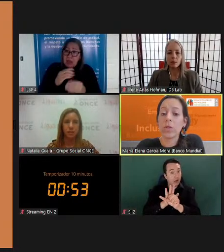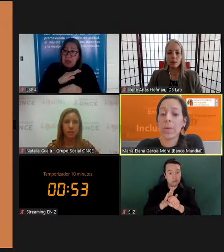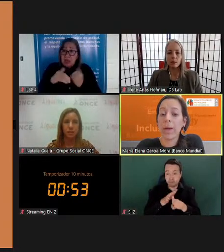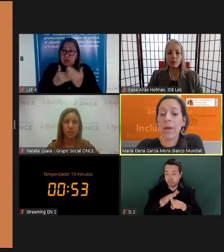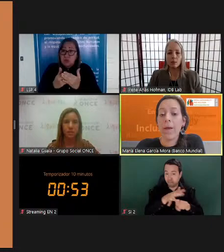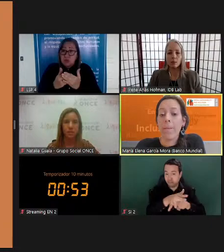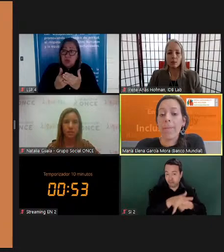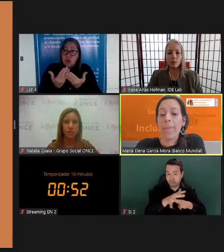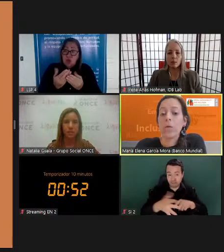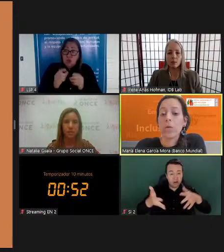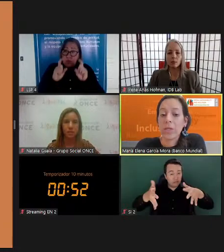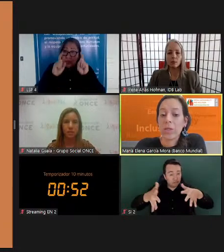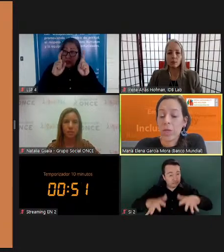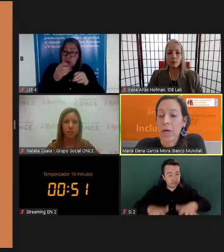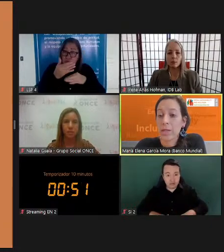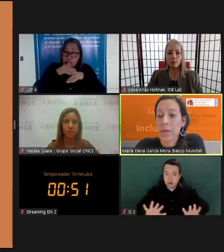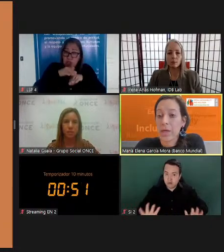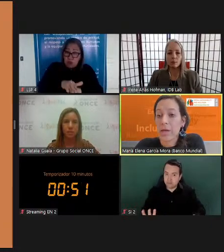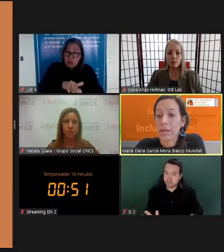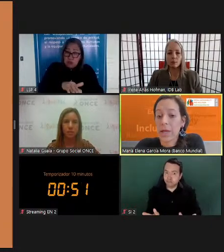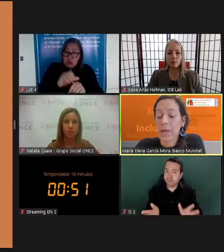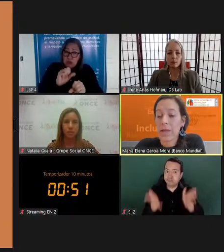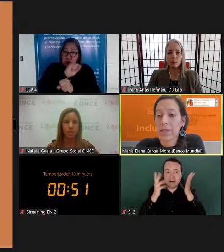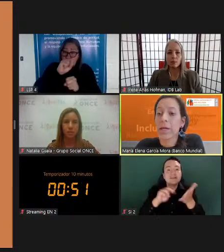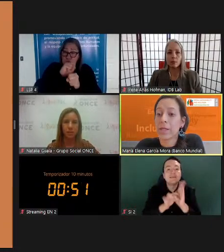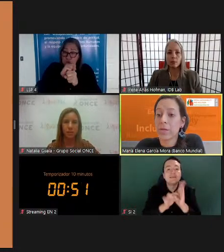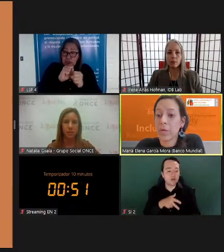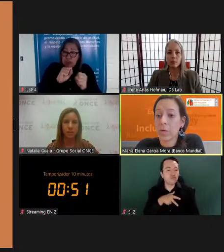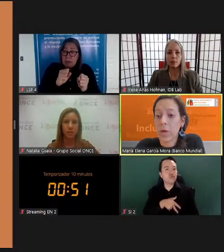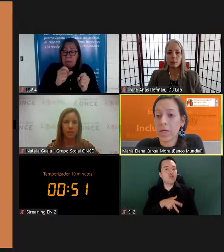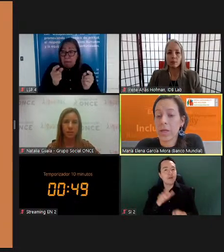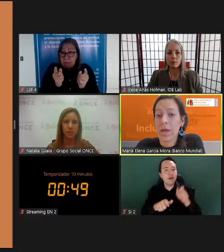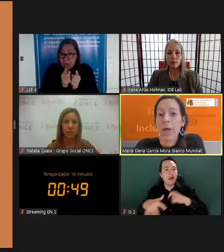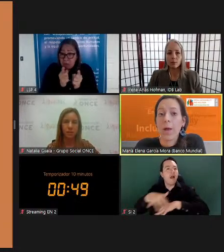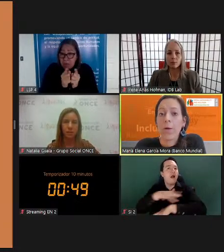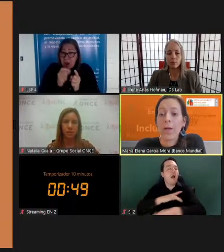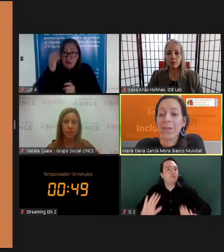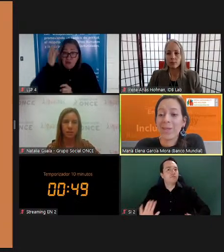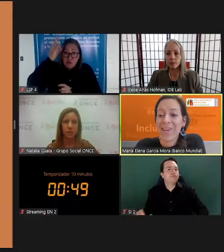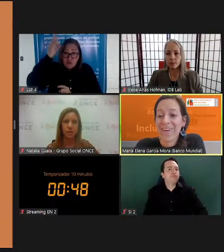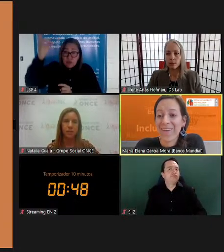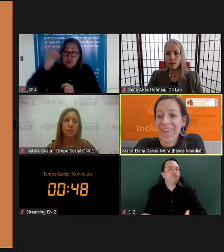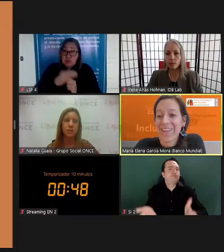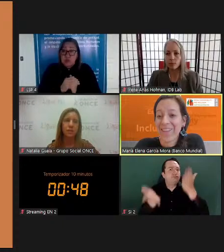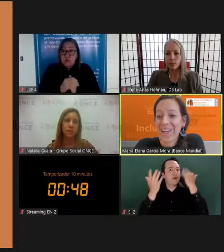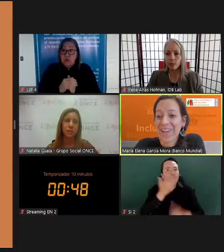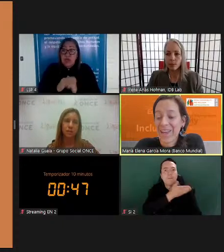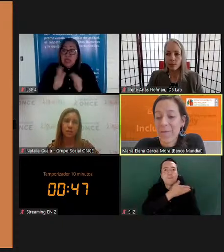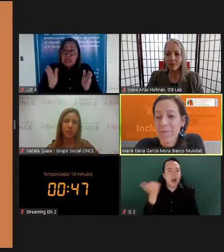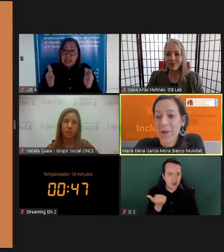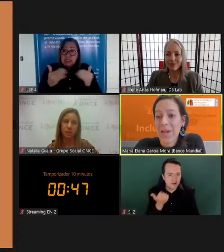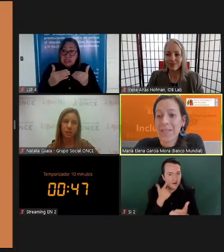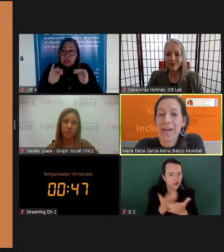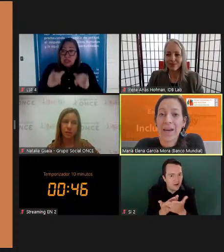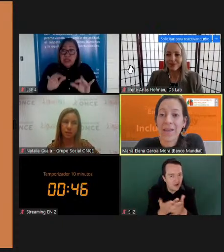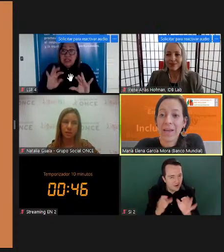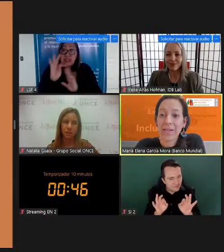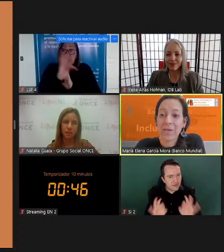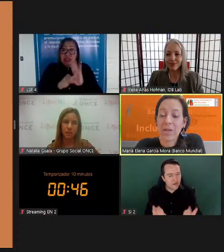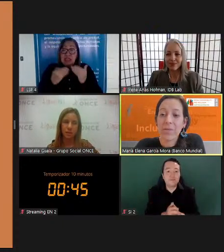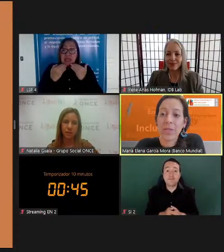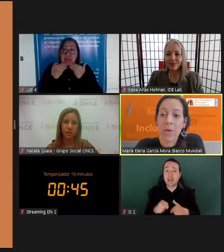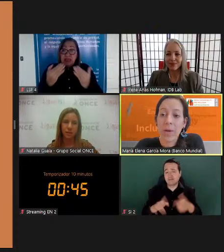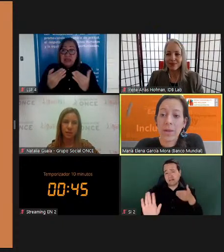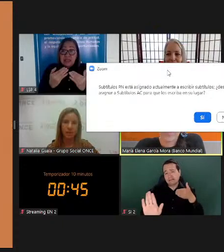benefit everyone including this leading to resilient societies i am